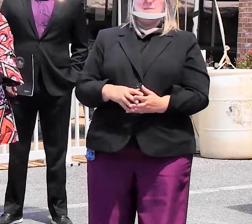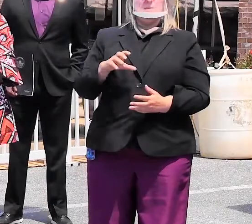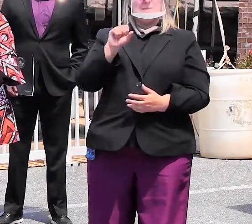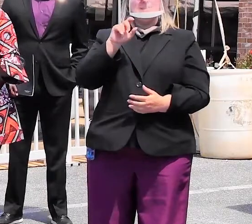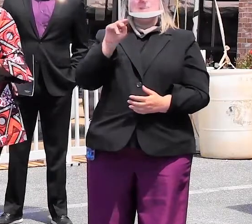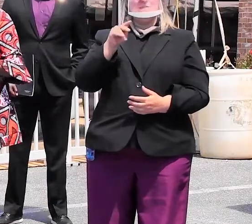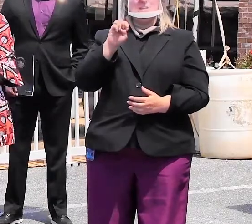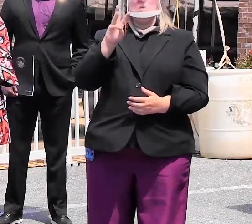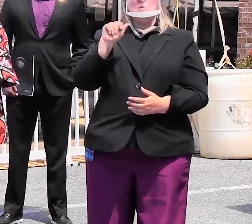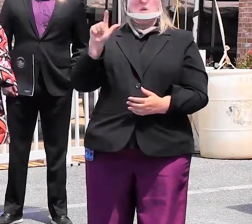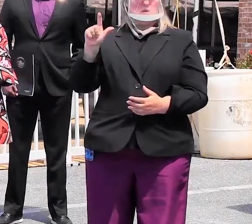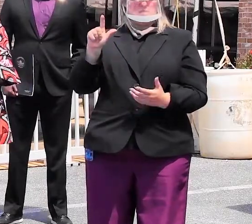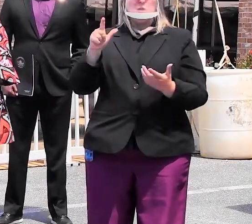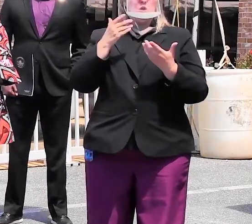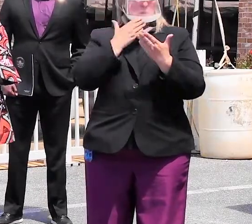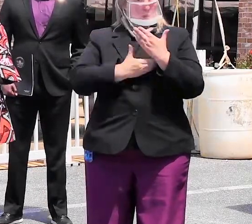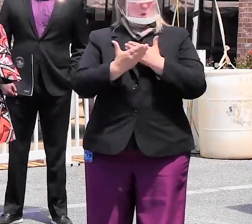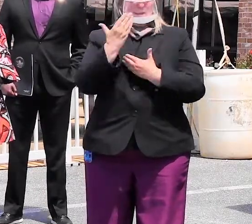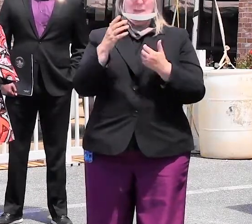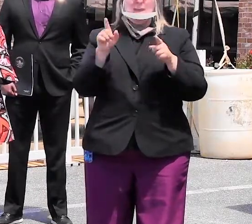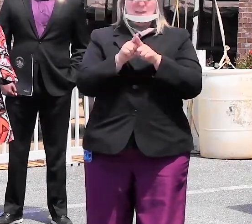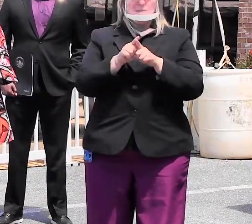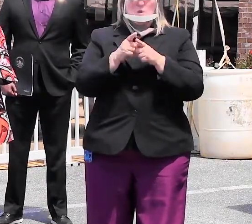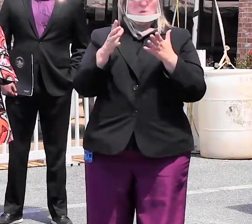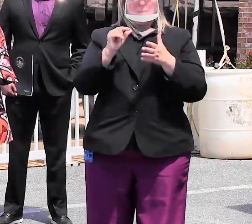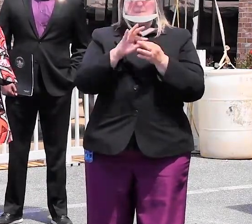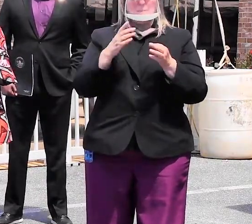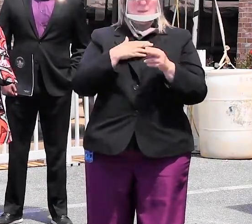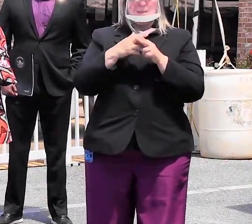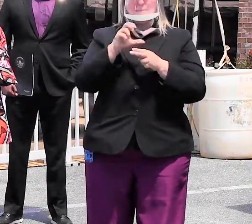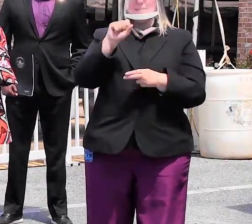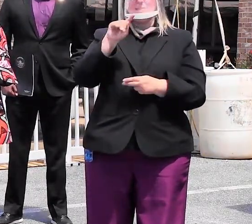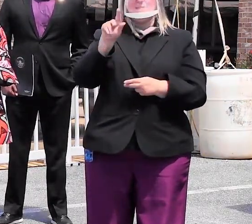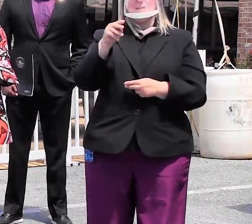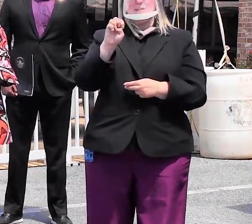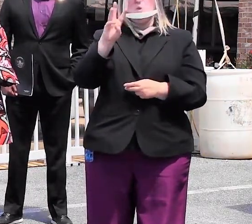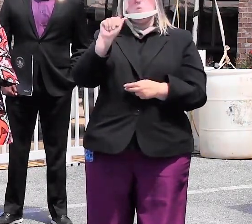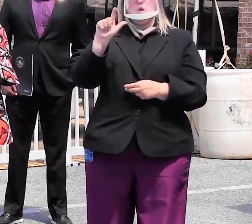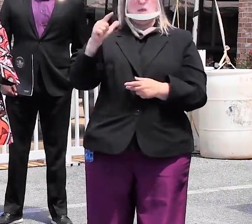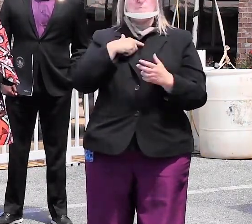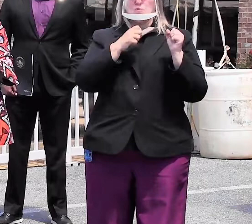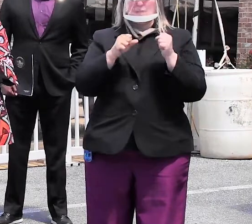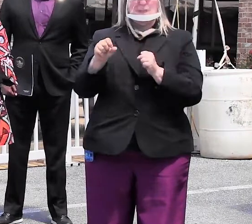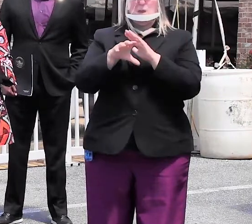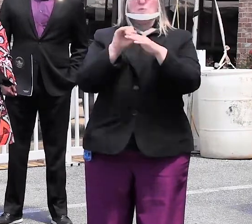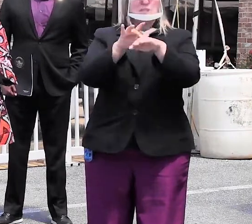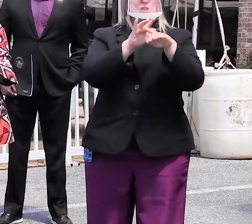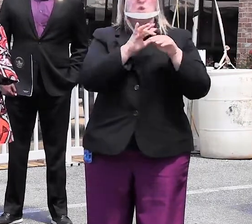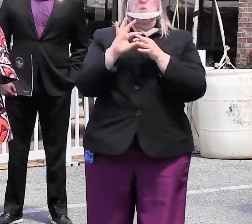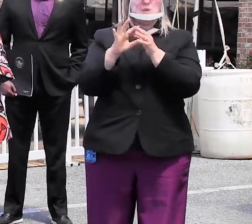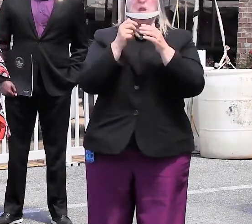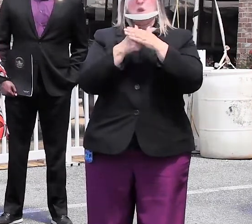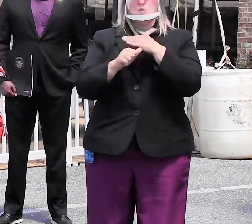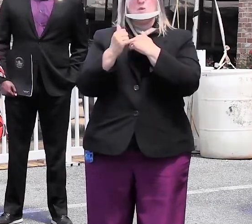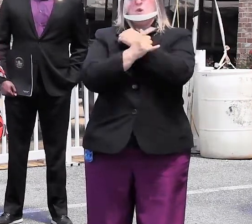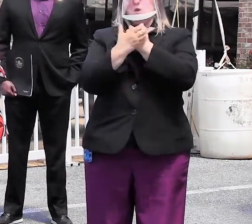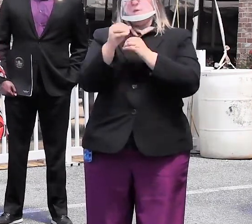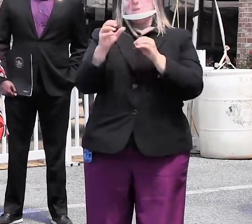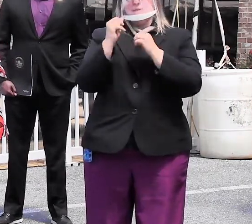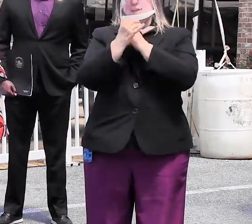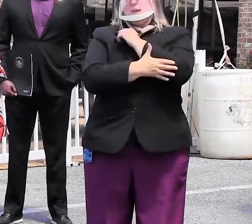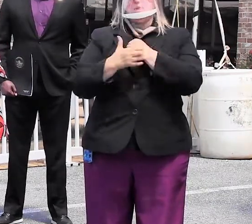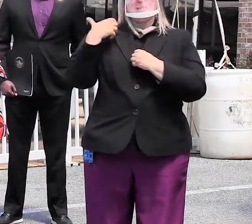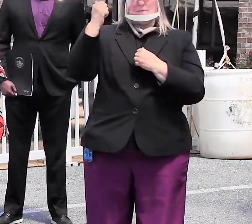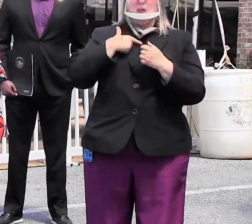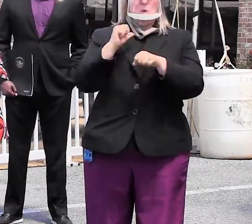Good morning. As was already mentioned, my name is Stephanie Wall. I'm the Strategic Outreach Coordinator out of the Office of the County Executive. I work in